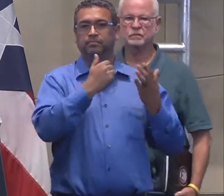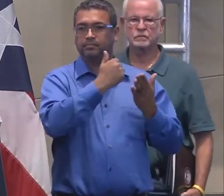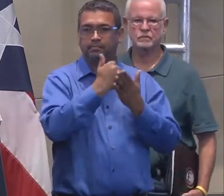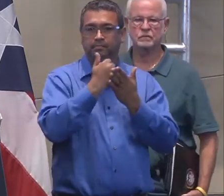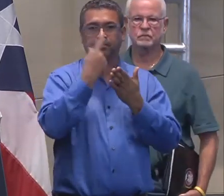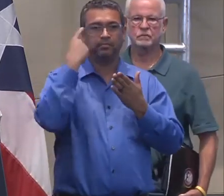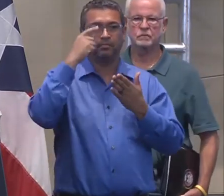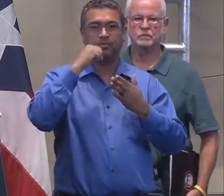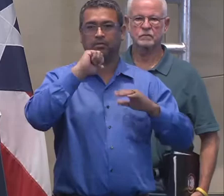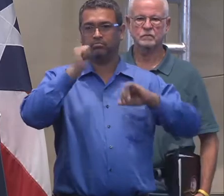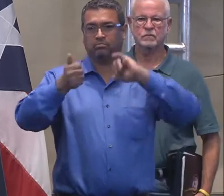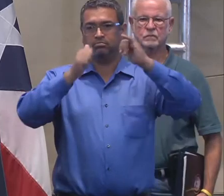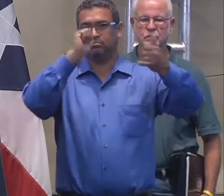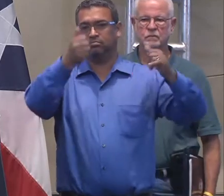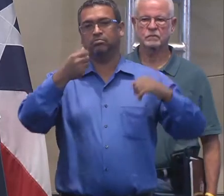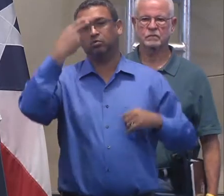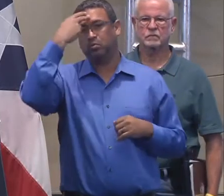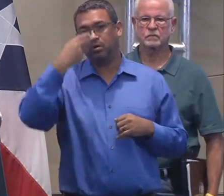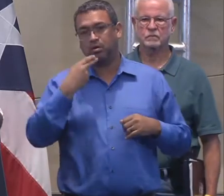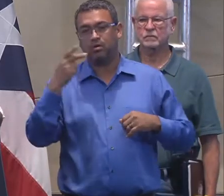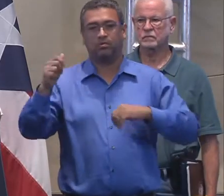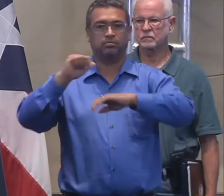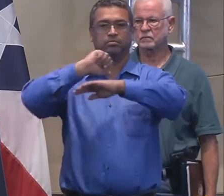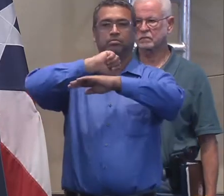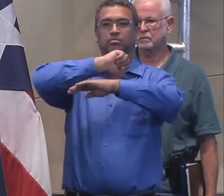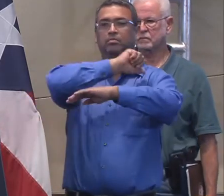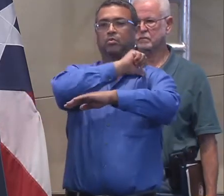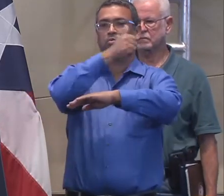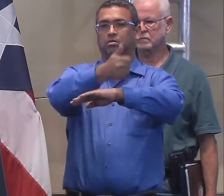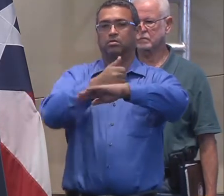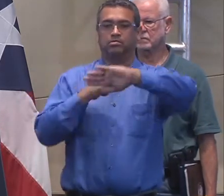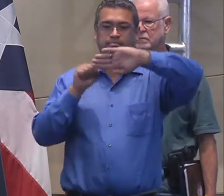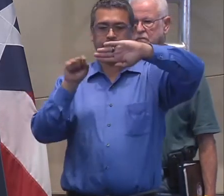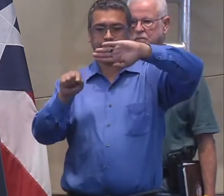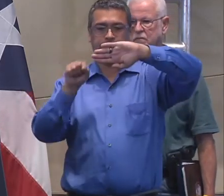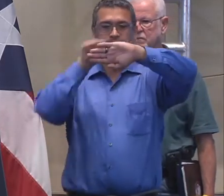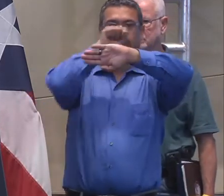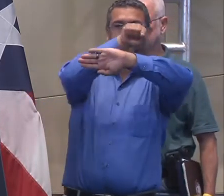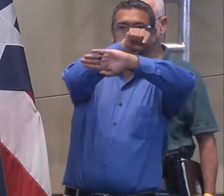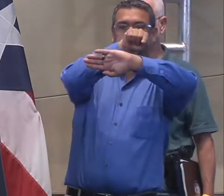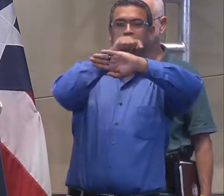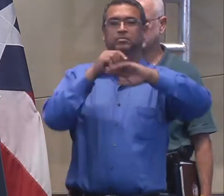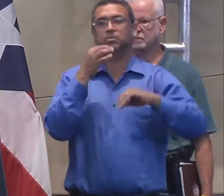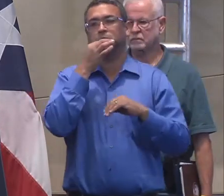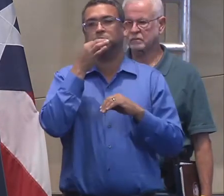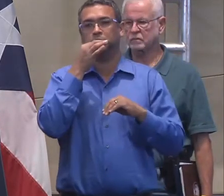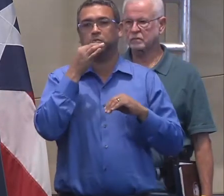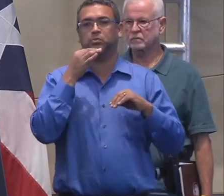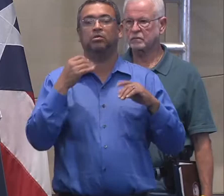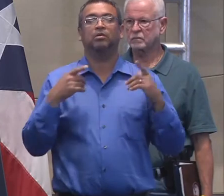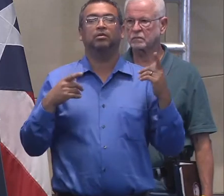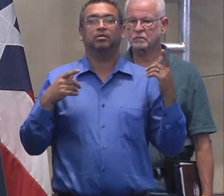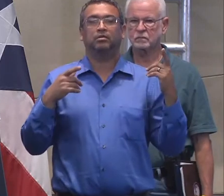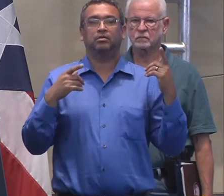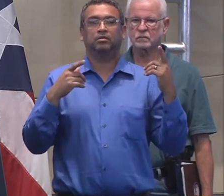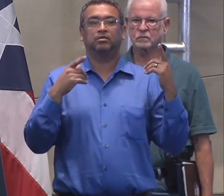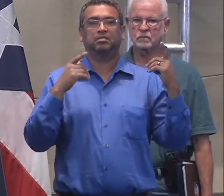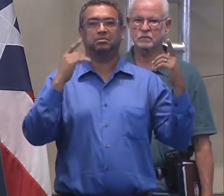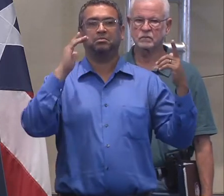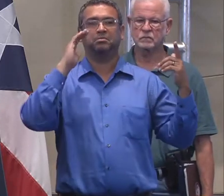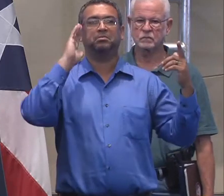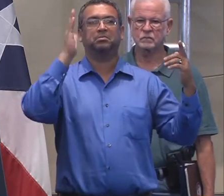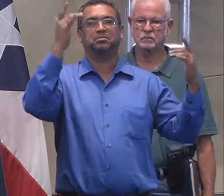in Umacao and in Aguadilla in the next couple of weeks. There are flying in, essentially,